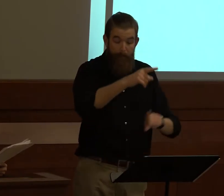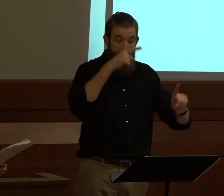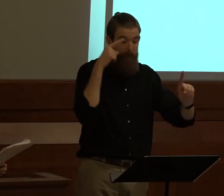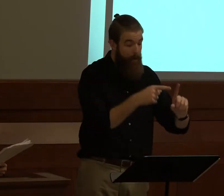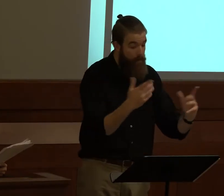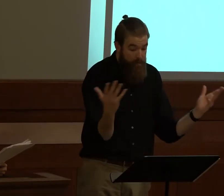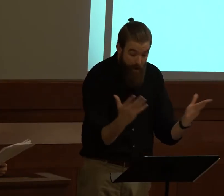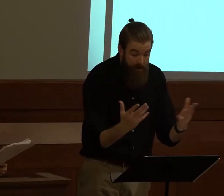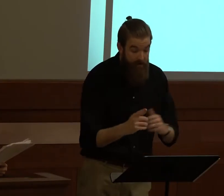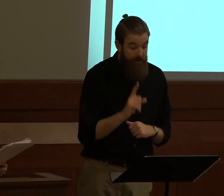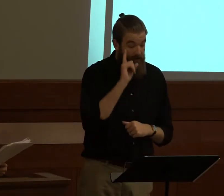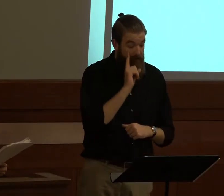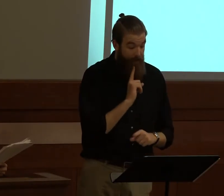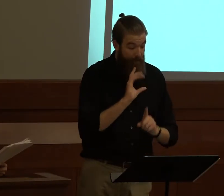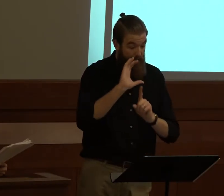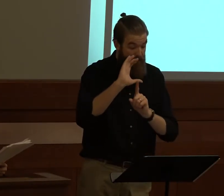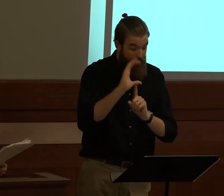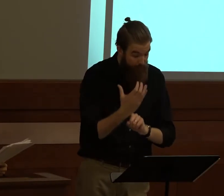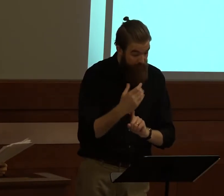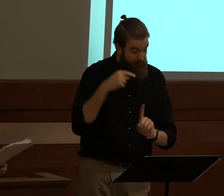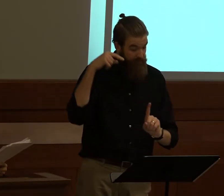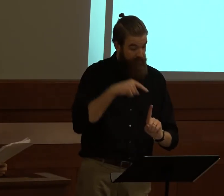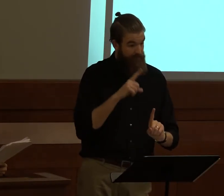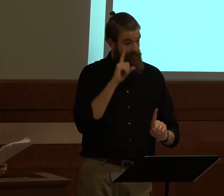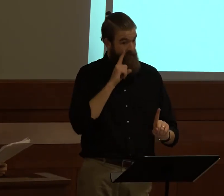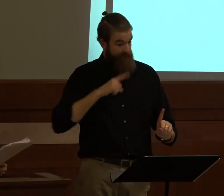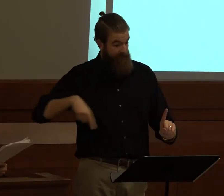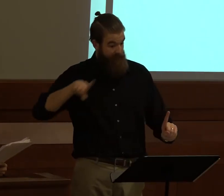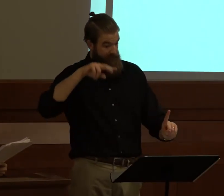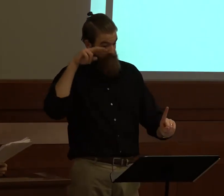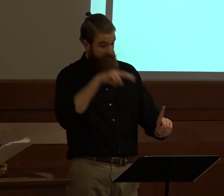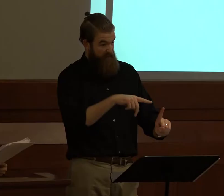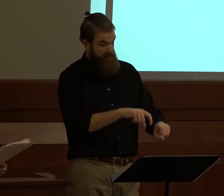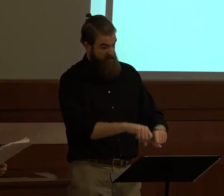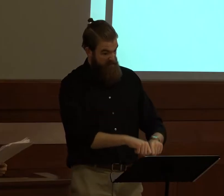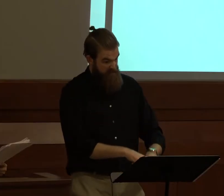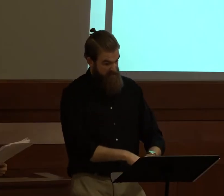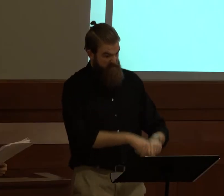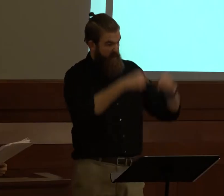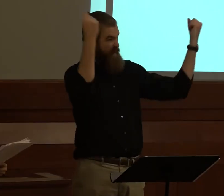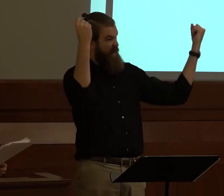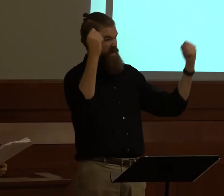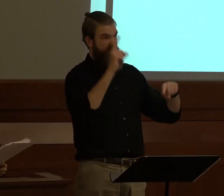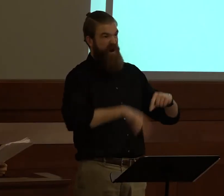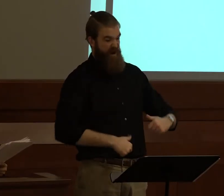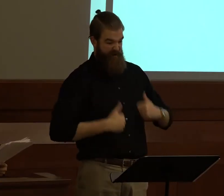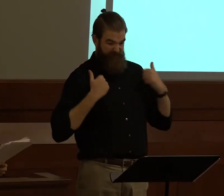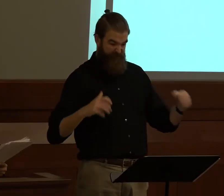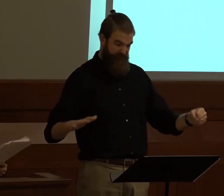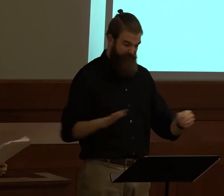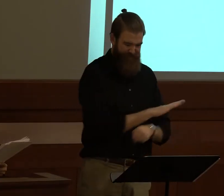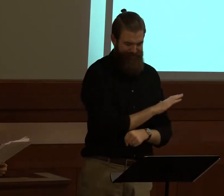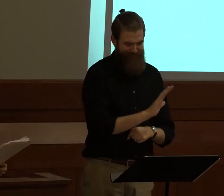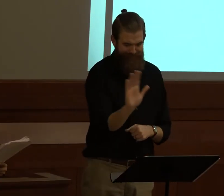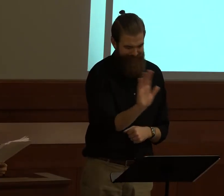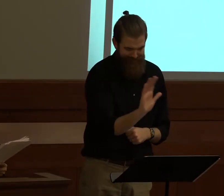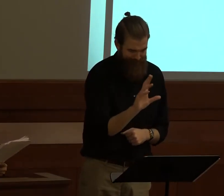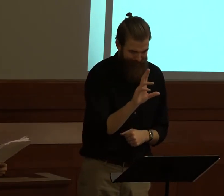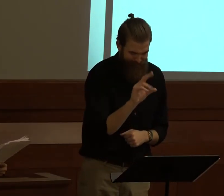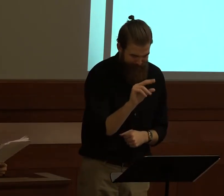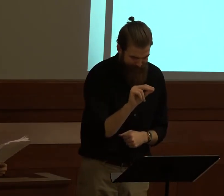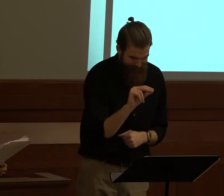faith. For this reason, the evangelization of deaf culture itself, its enculturation in